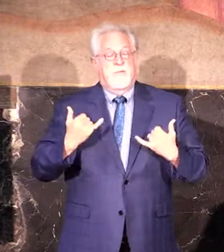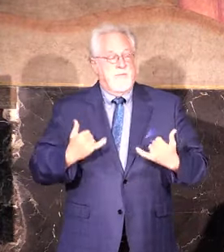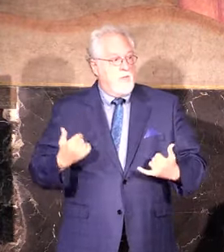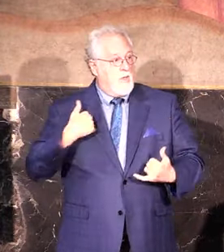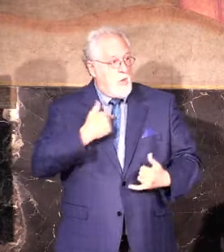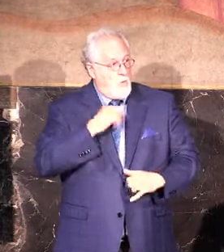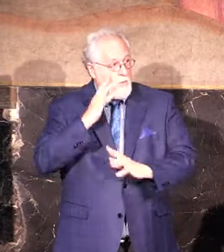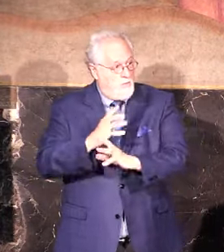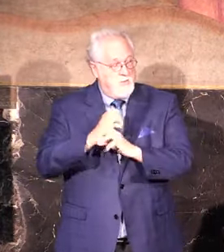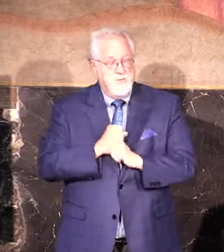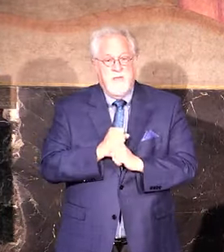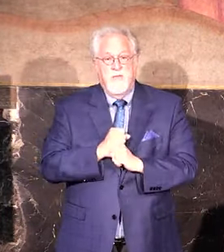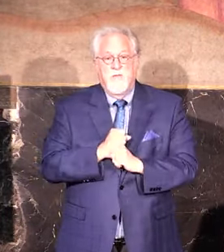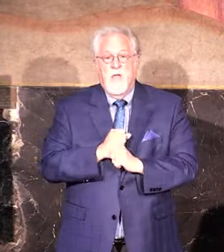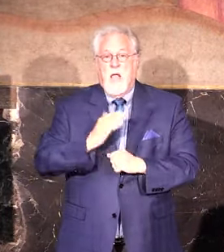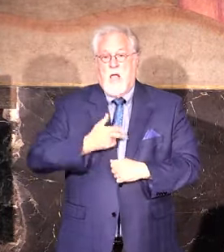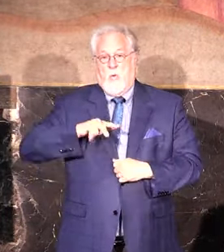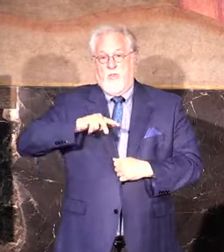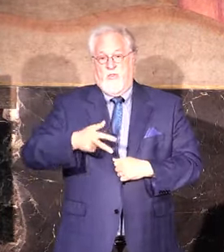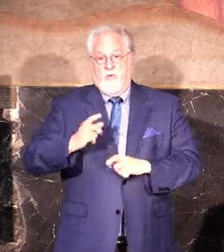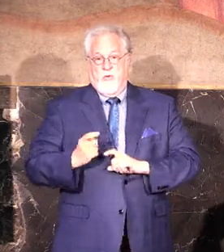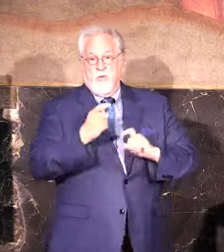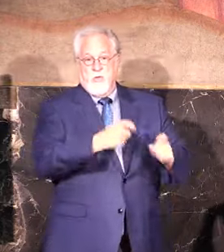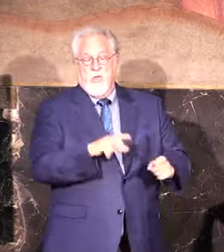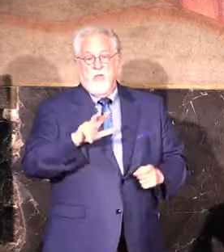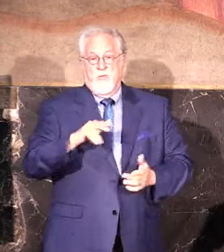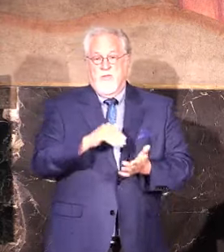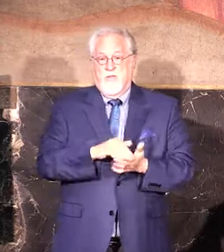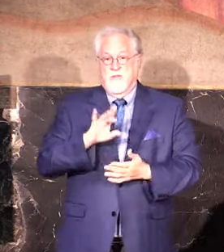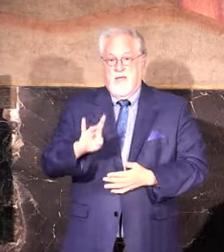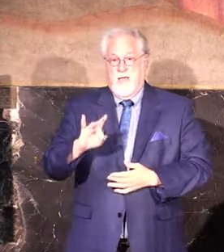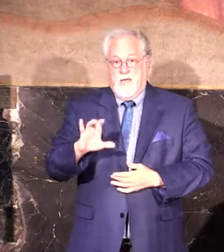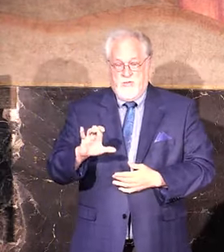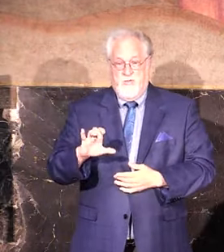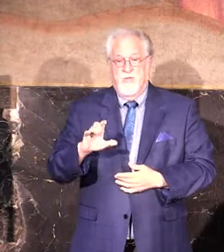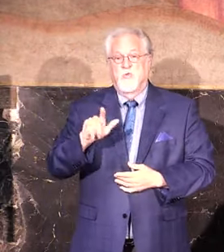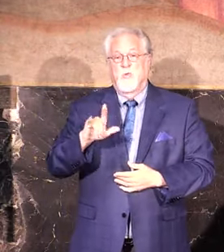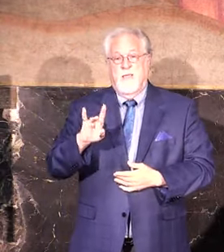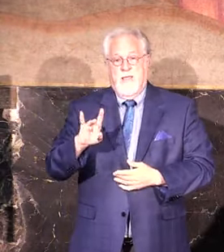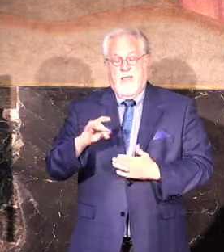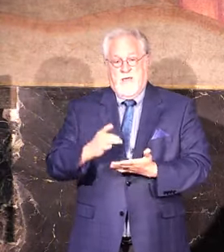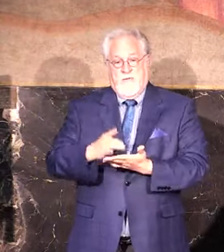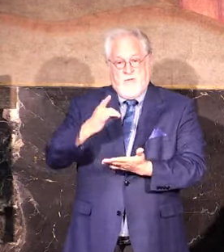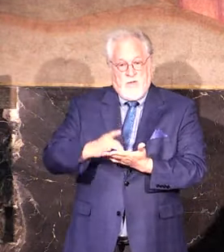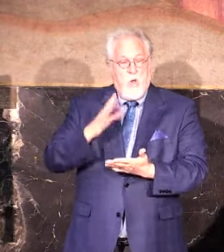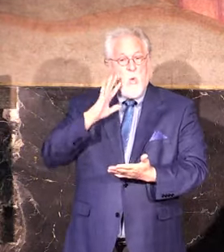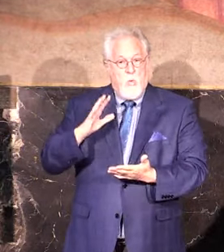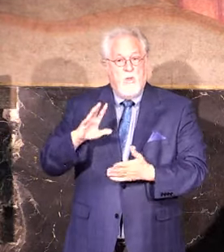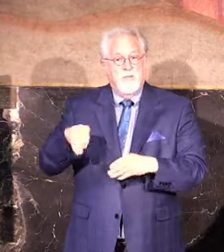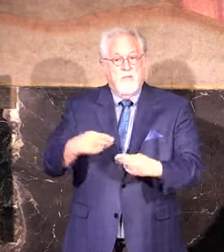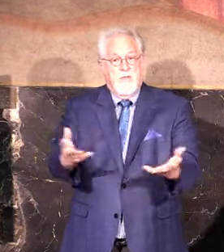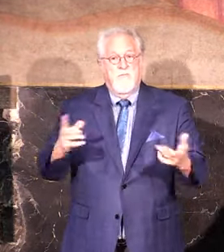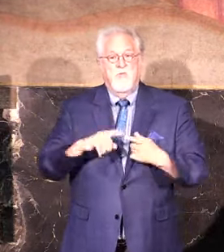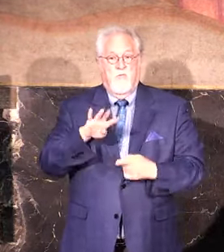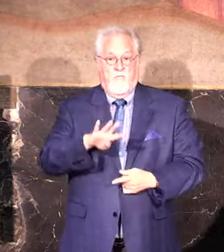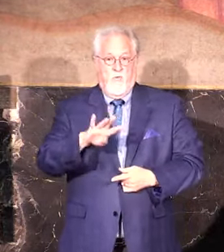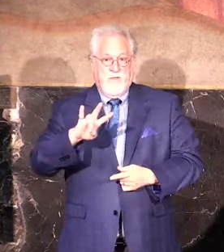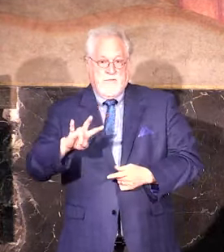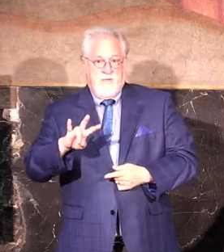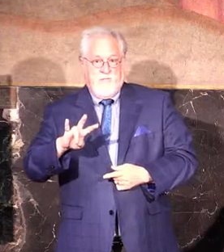will receive our third allocation of 3,828 vials. They will be delivered to